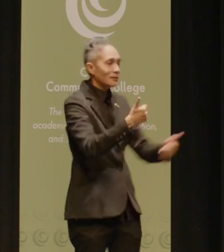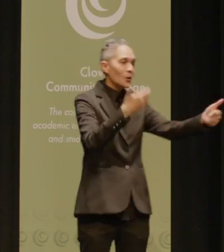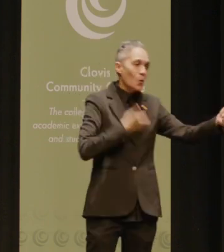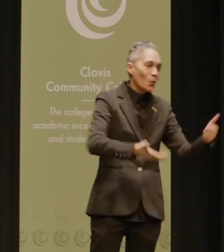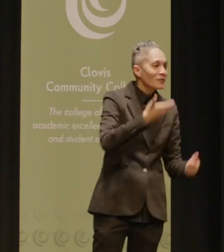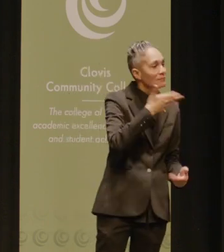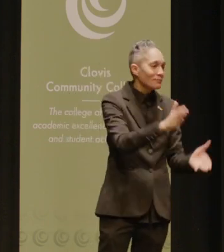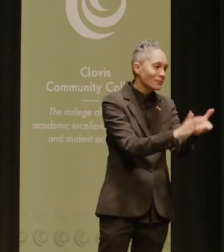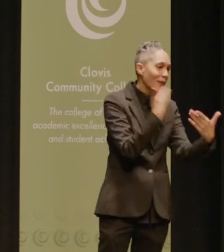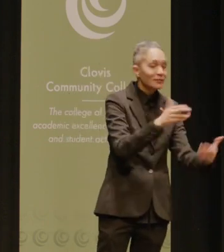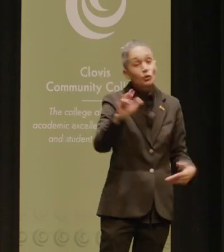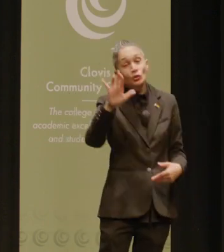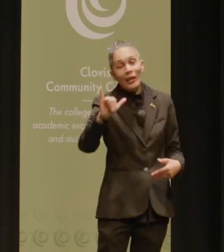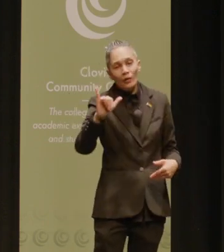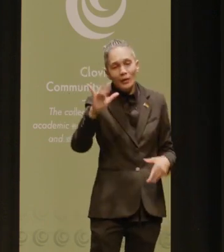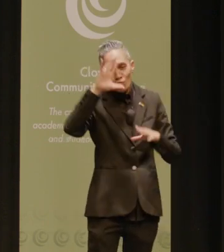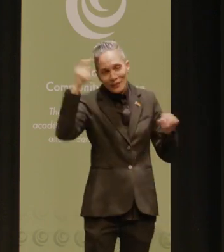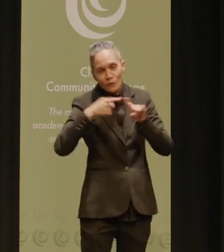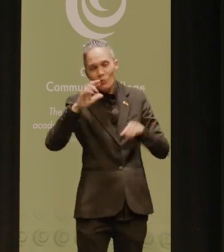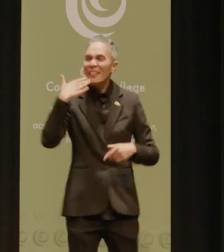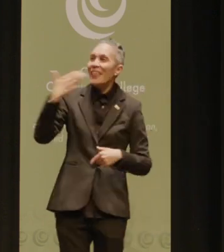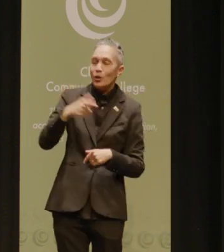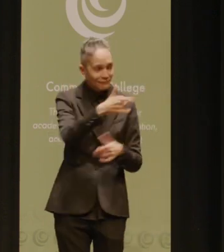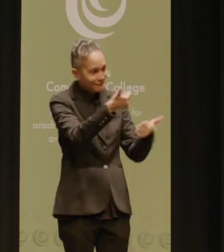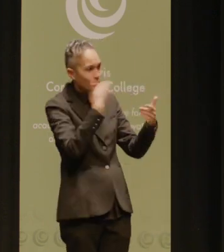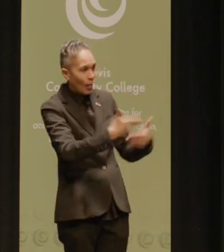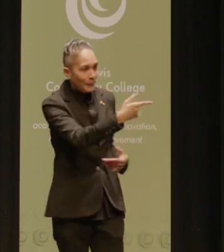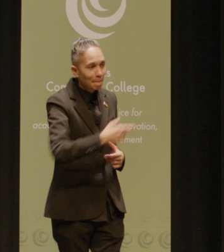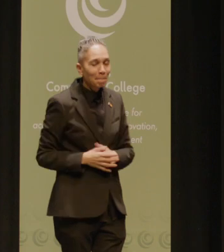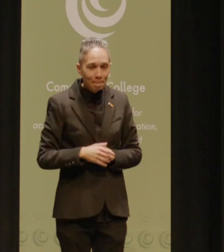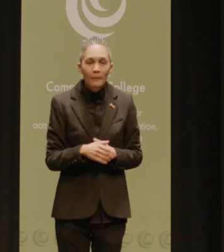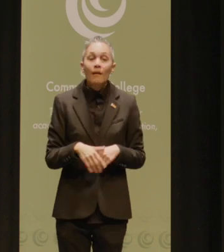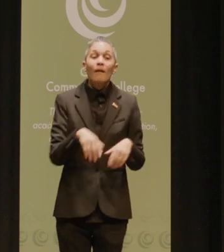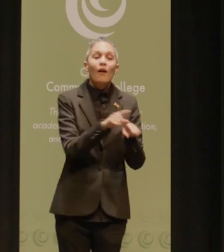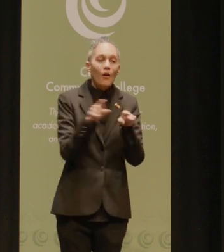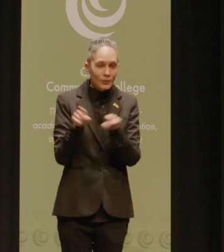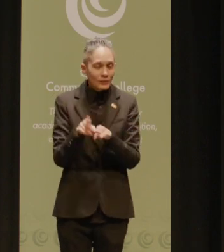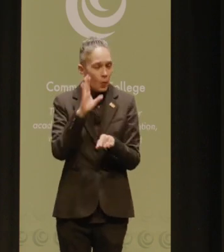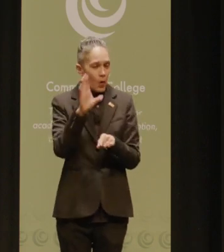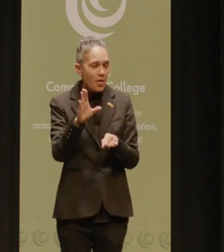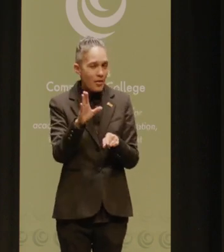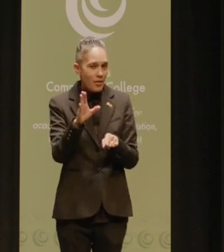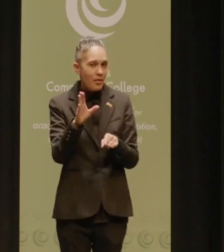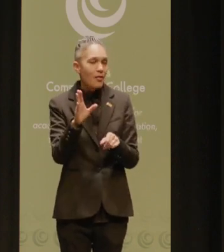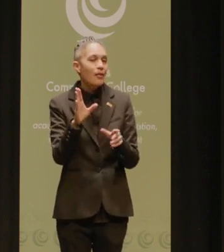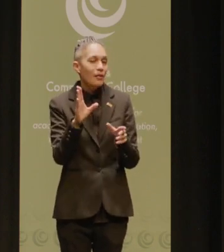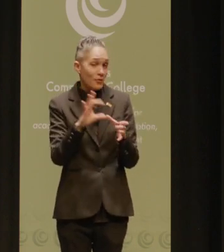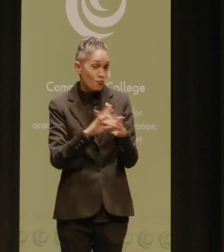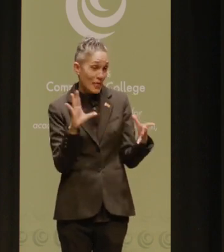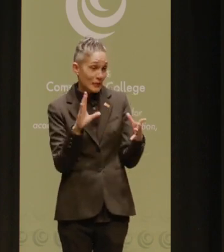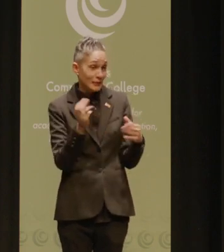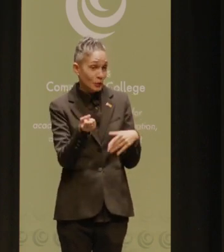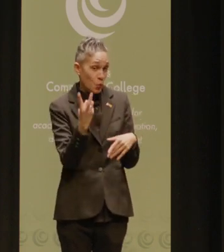Jerry. Here we go. And then we're also taking a little bit of a bet here and releasing another